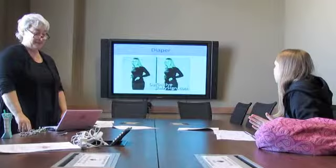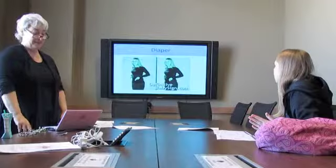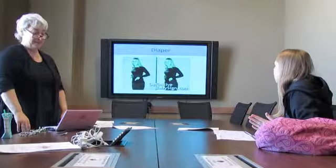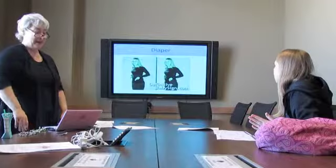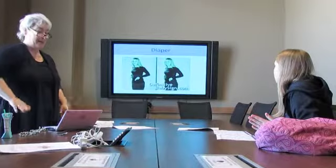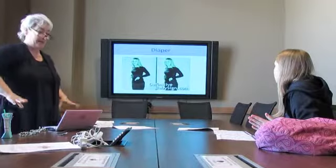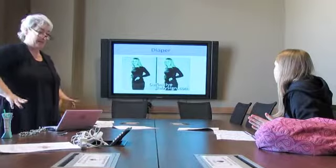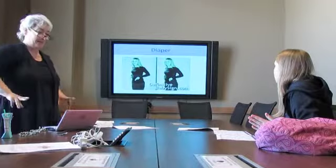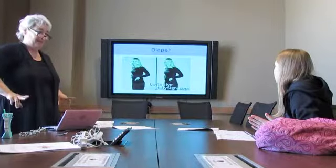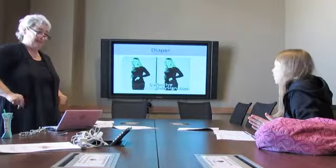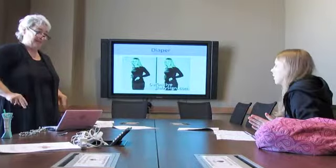Diaper.